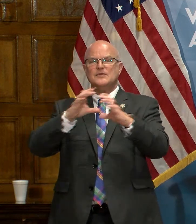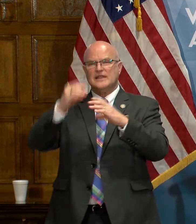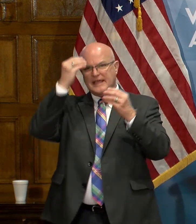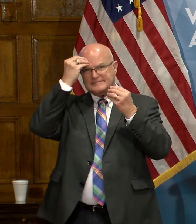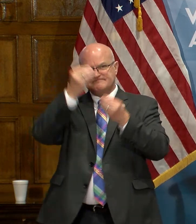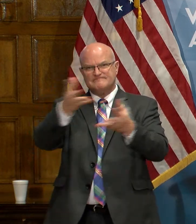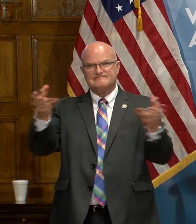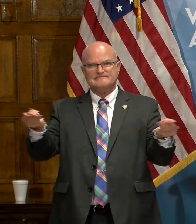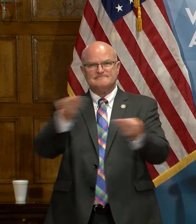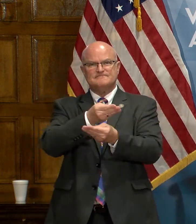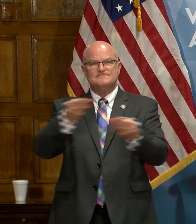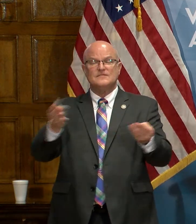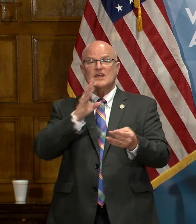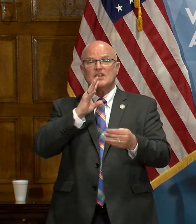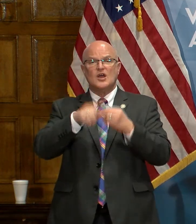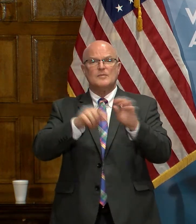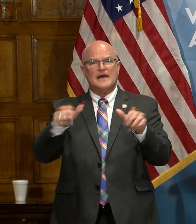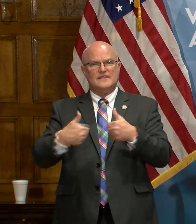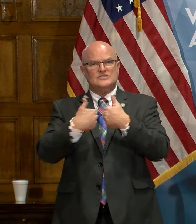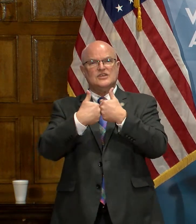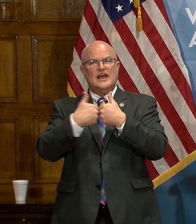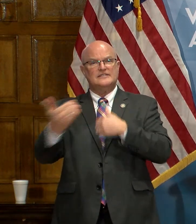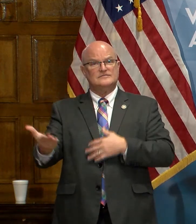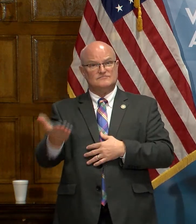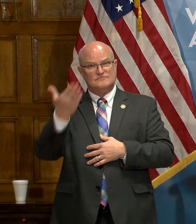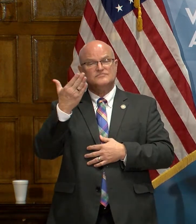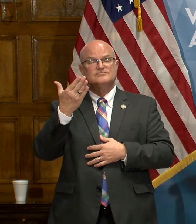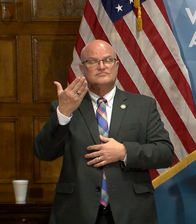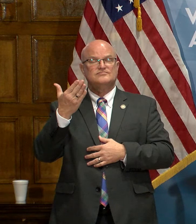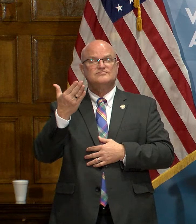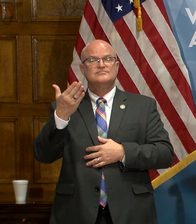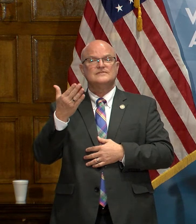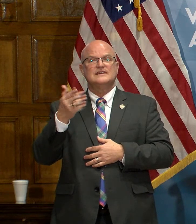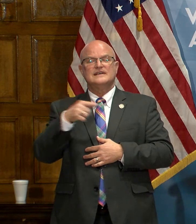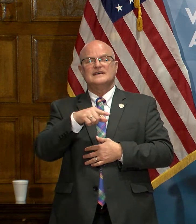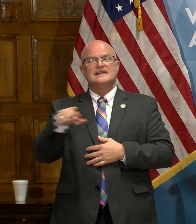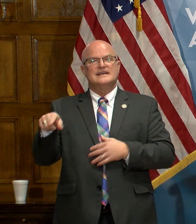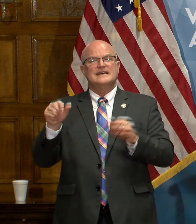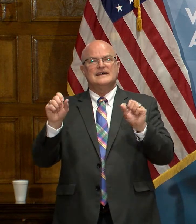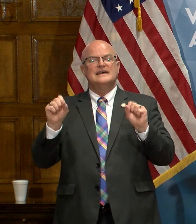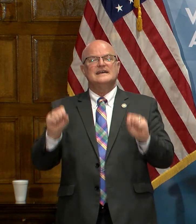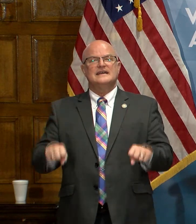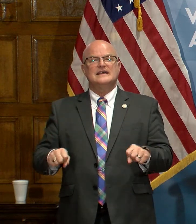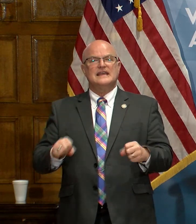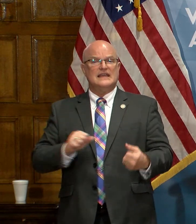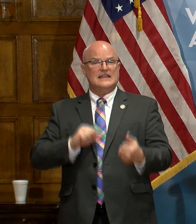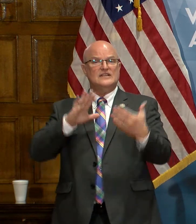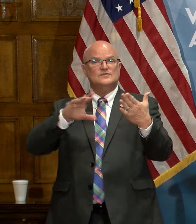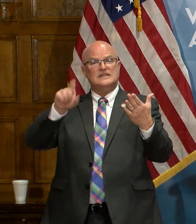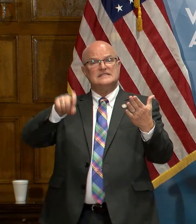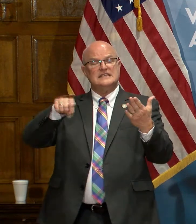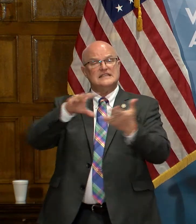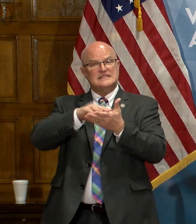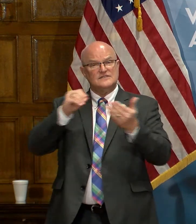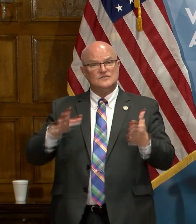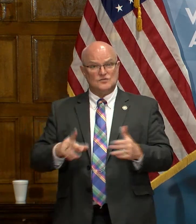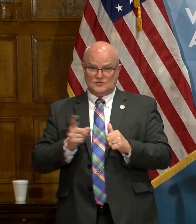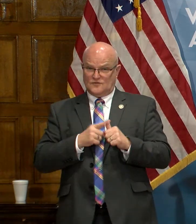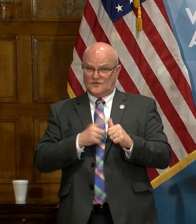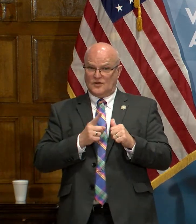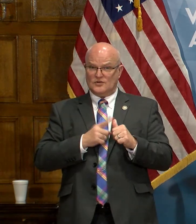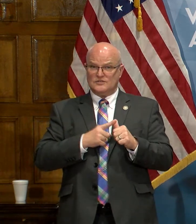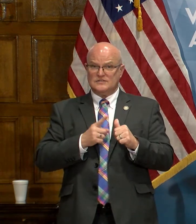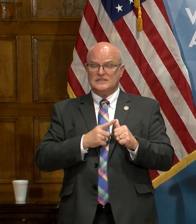each other, to talk about the challenges that are going on, to address the needs of students